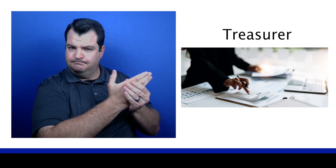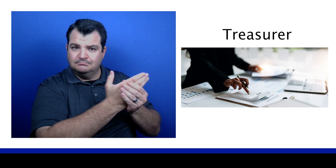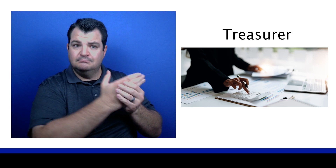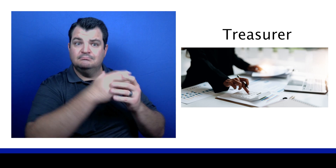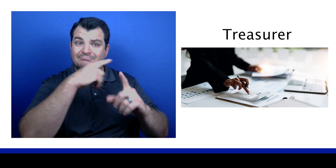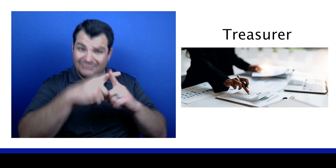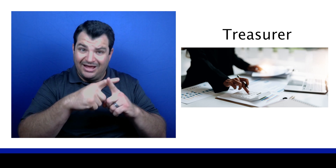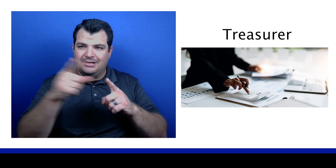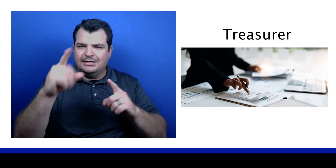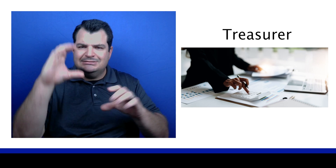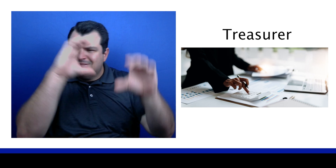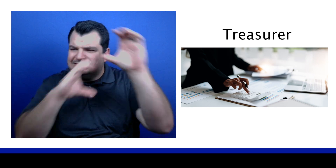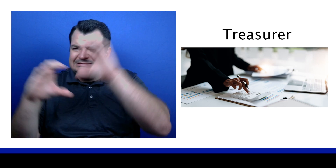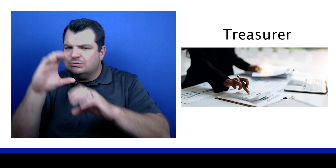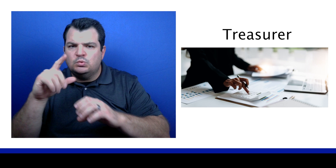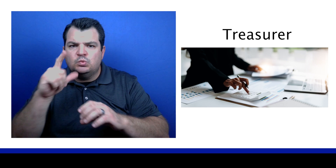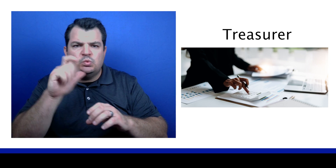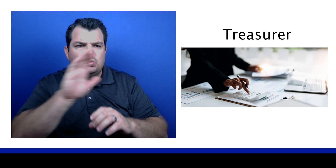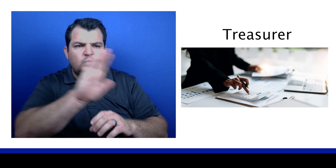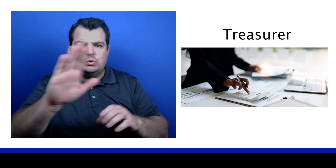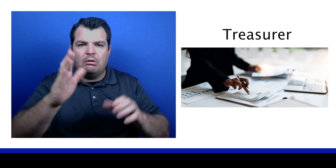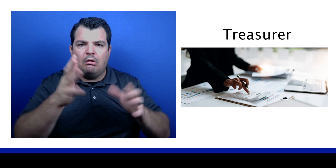property.